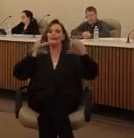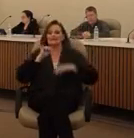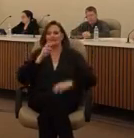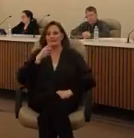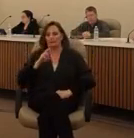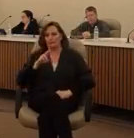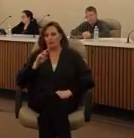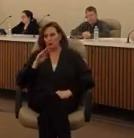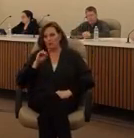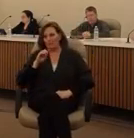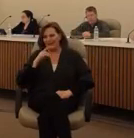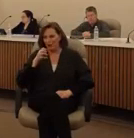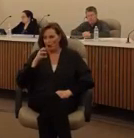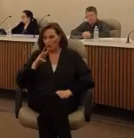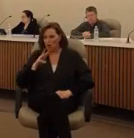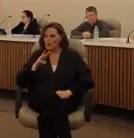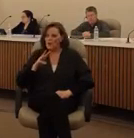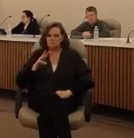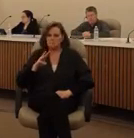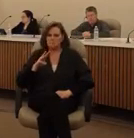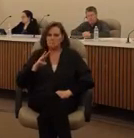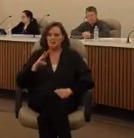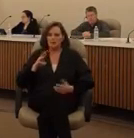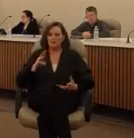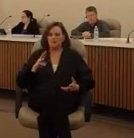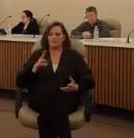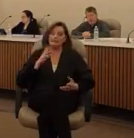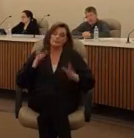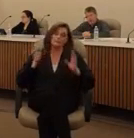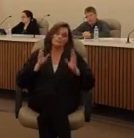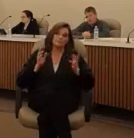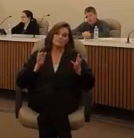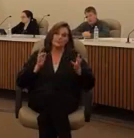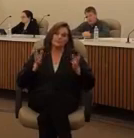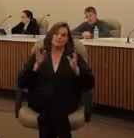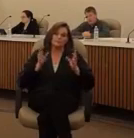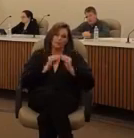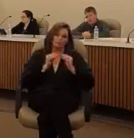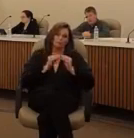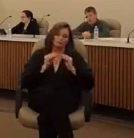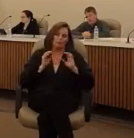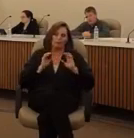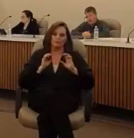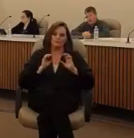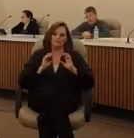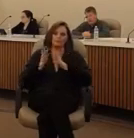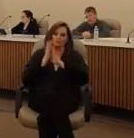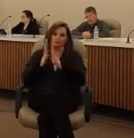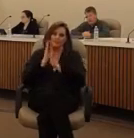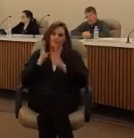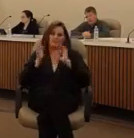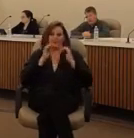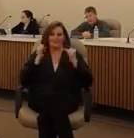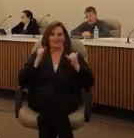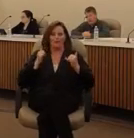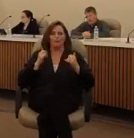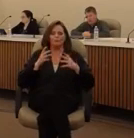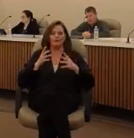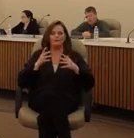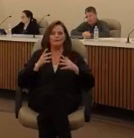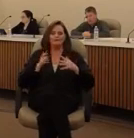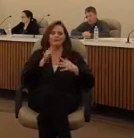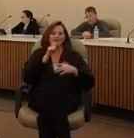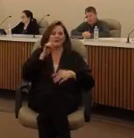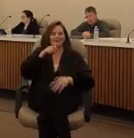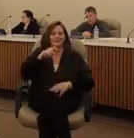So I'm not clear that there's more traffic, obviously, than now because the gas station currently isn't operating, but I don't see that